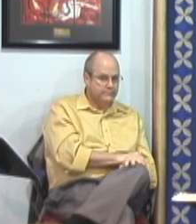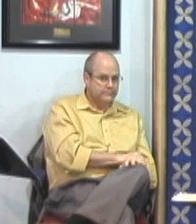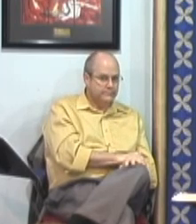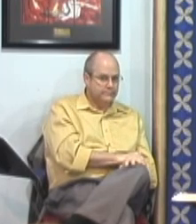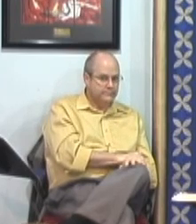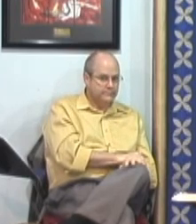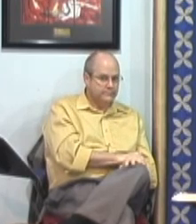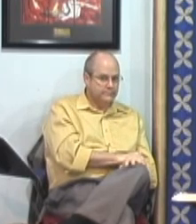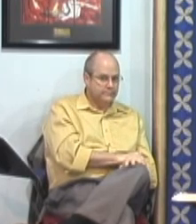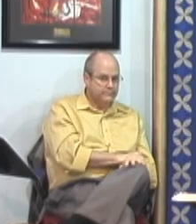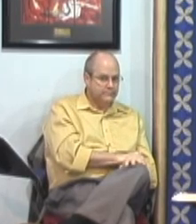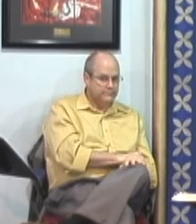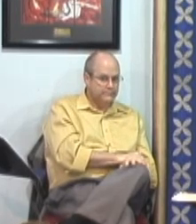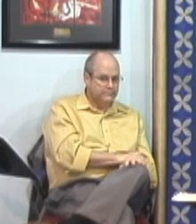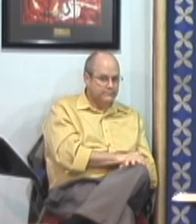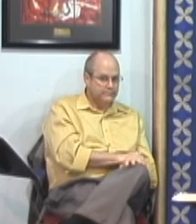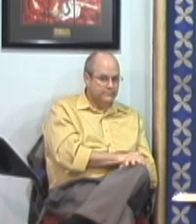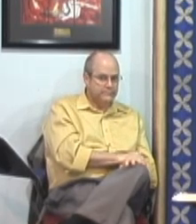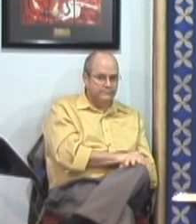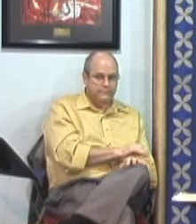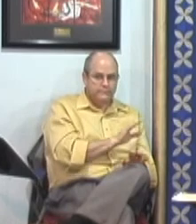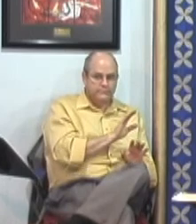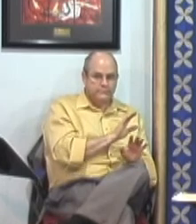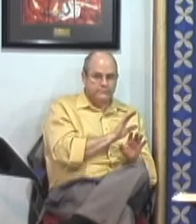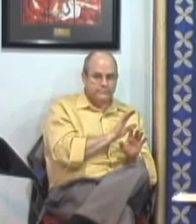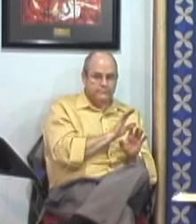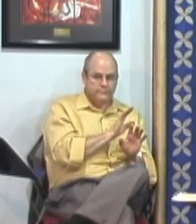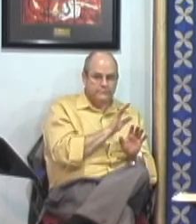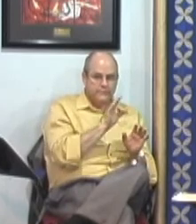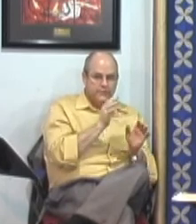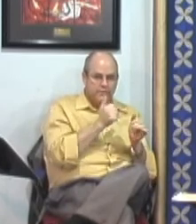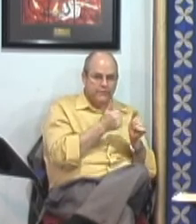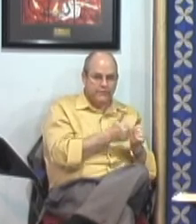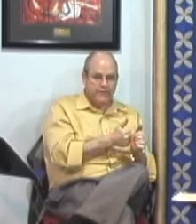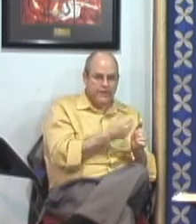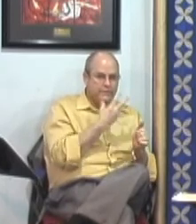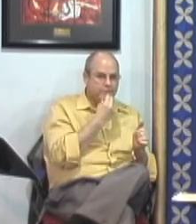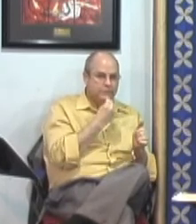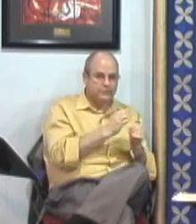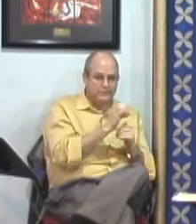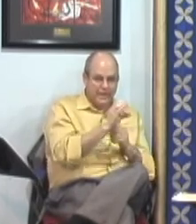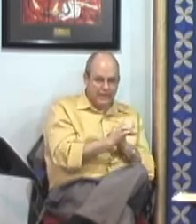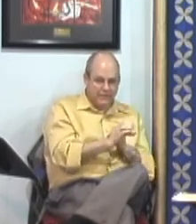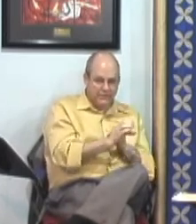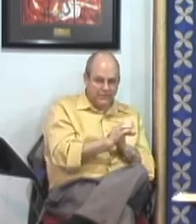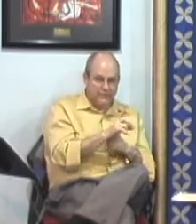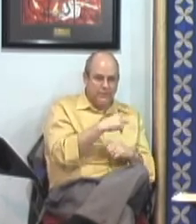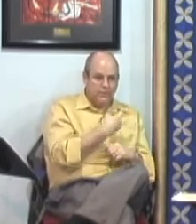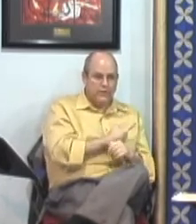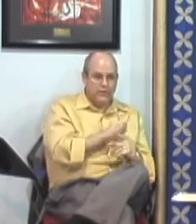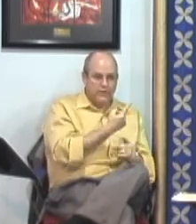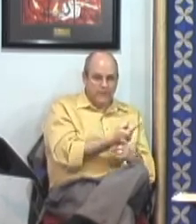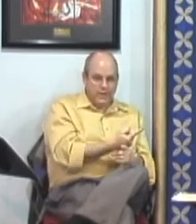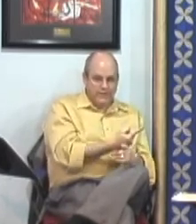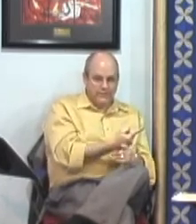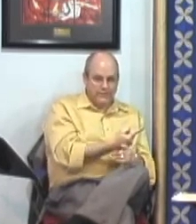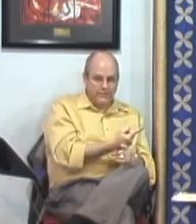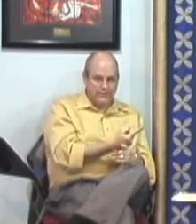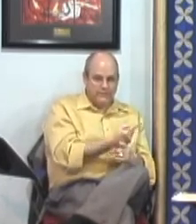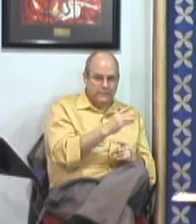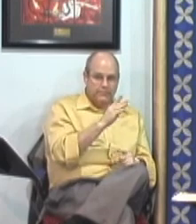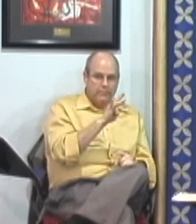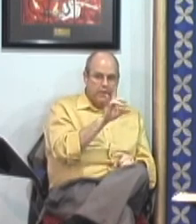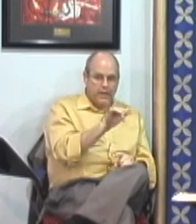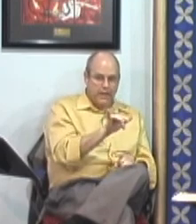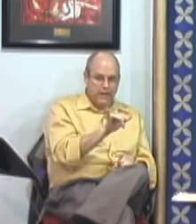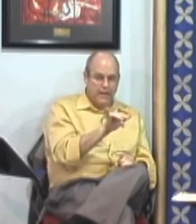offering. So we now can be confident that if we follow the Jewish calendar this year, we will actually be correct, because the barley